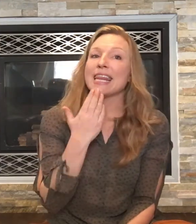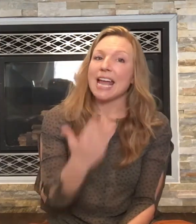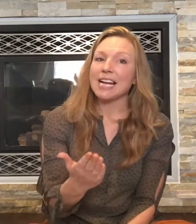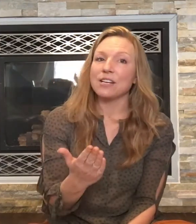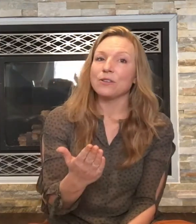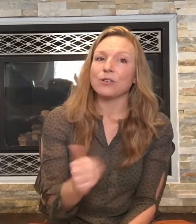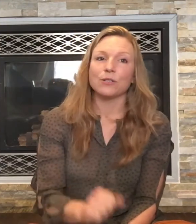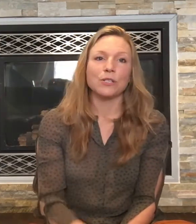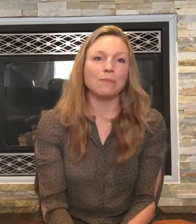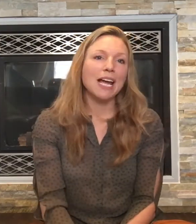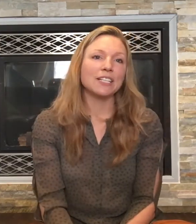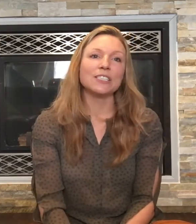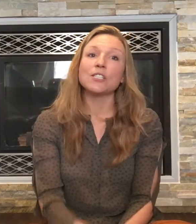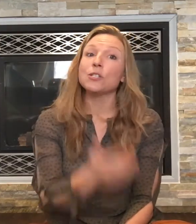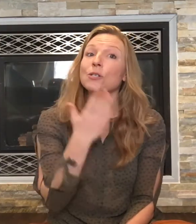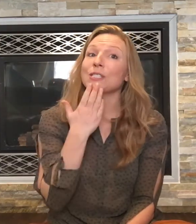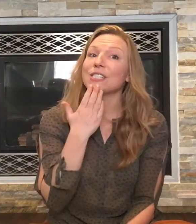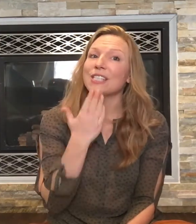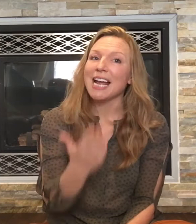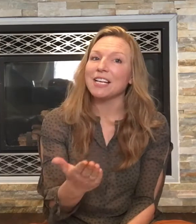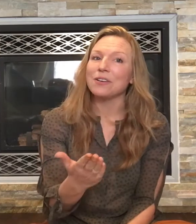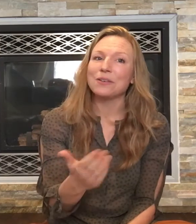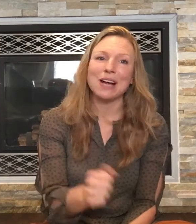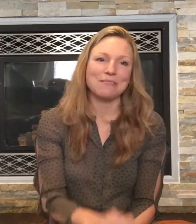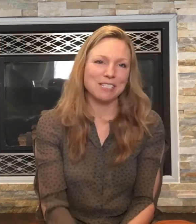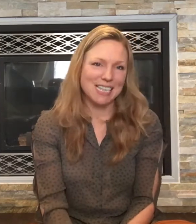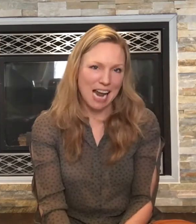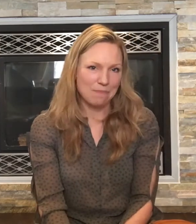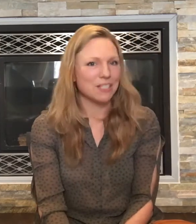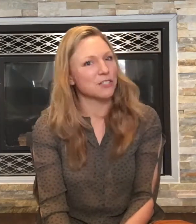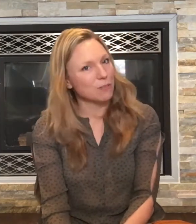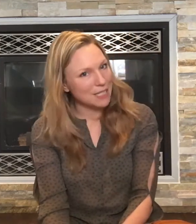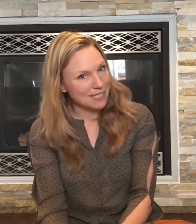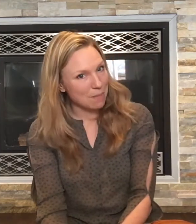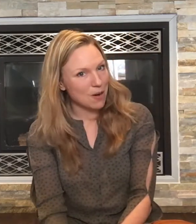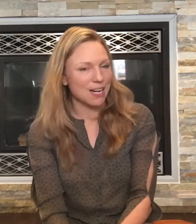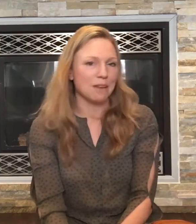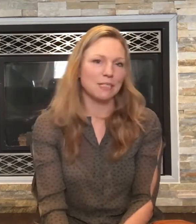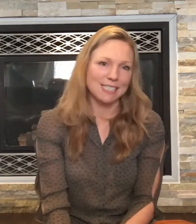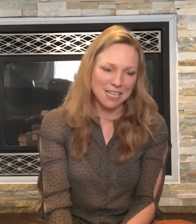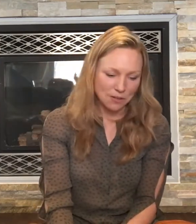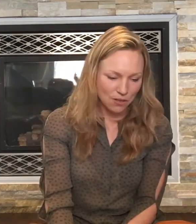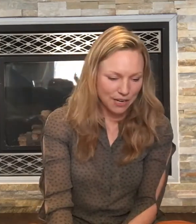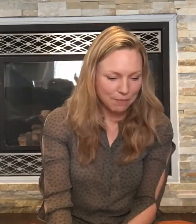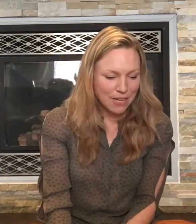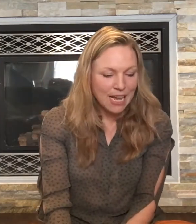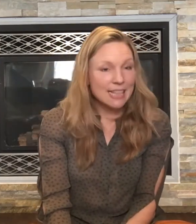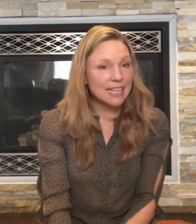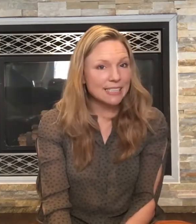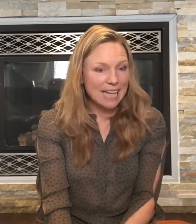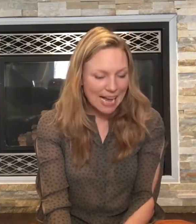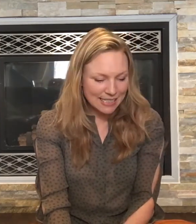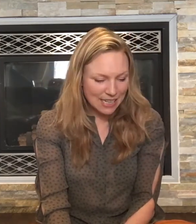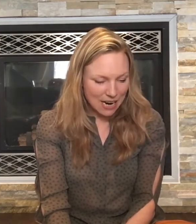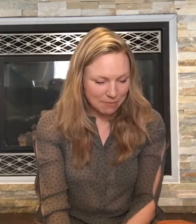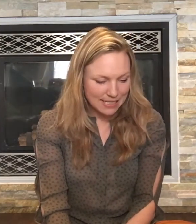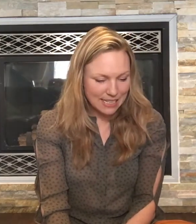Thank you shows good manners. Use thank you every day. Then she repeats that part again. Please, thank you, sorry. Then the last time we sing,